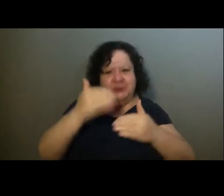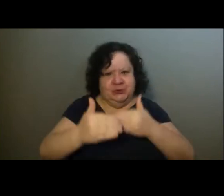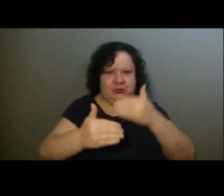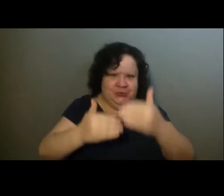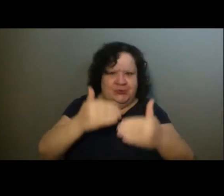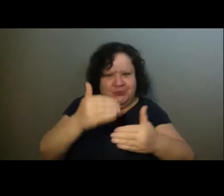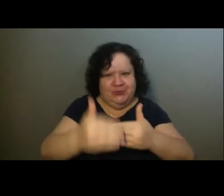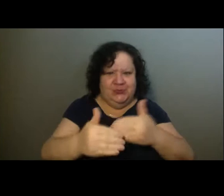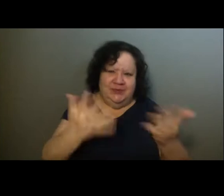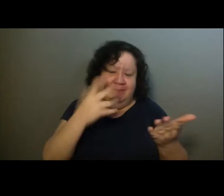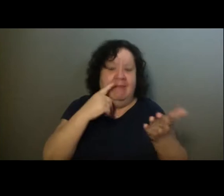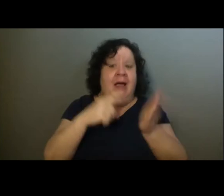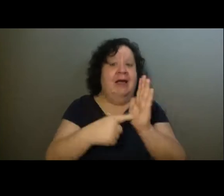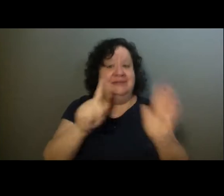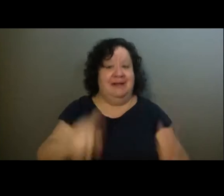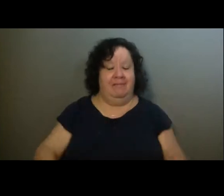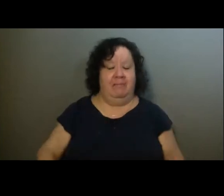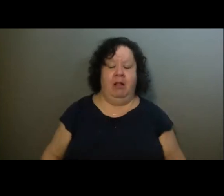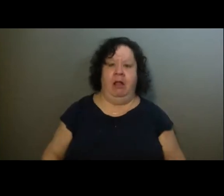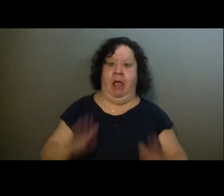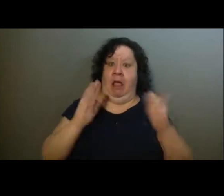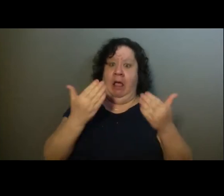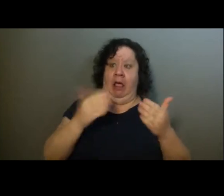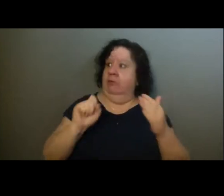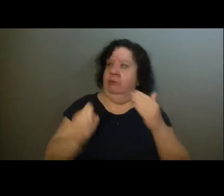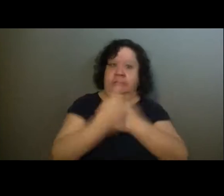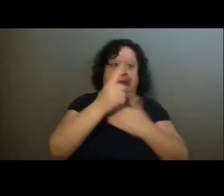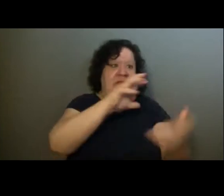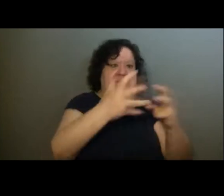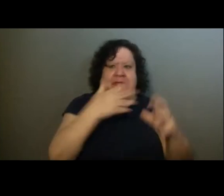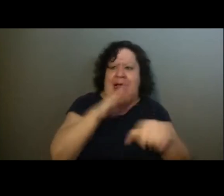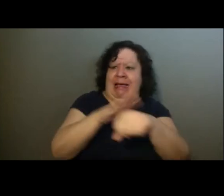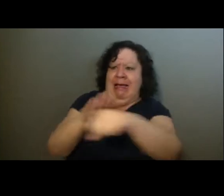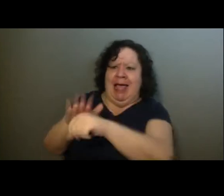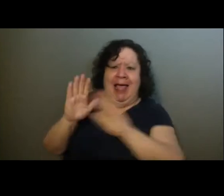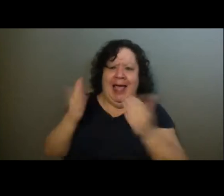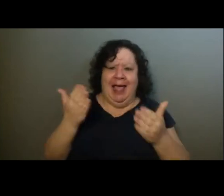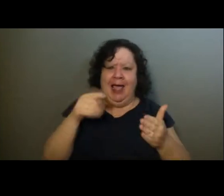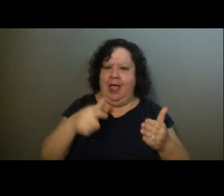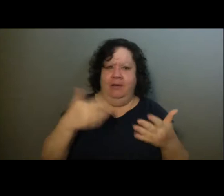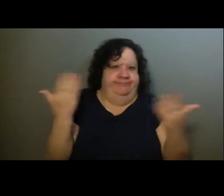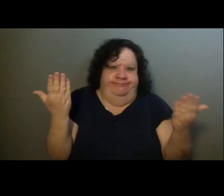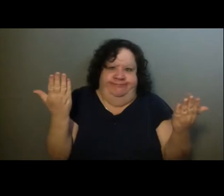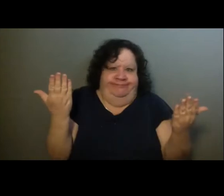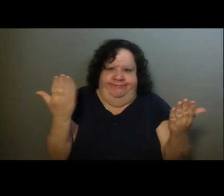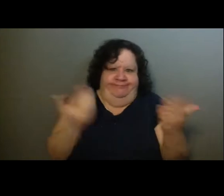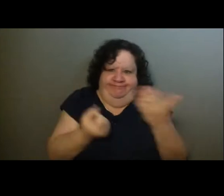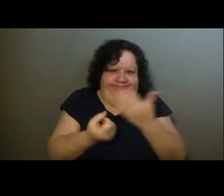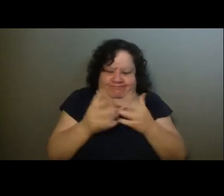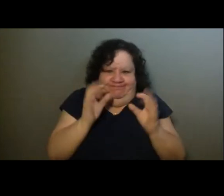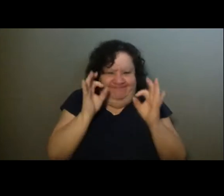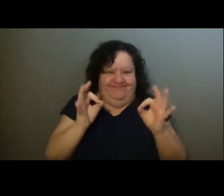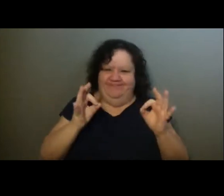to persons with diverse disabilities. There's also a lack of support system to persons with disabilities before, during, and